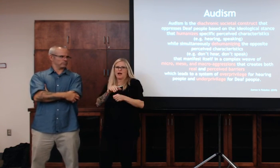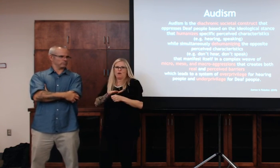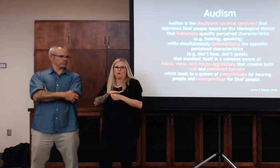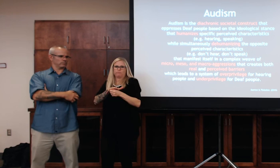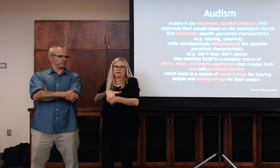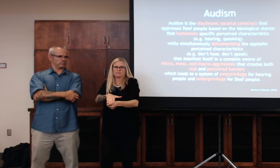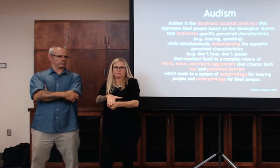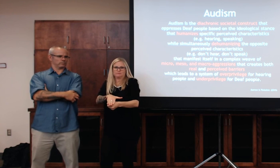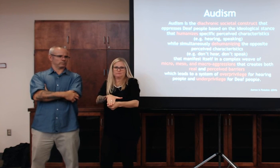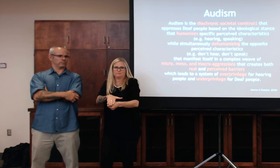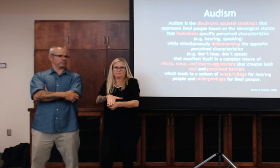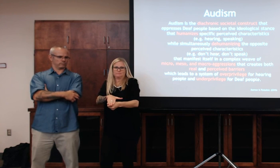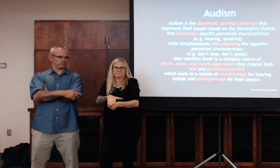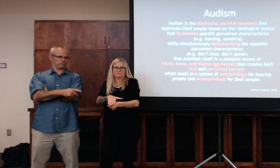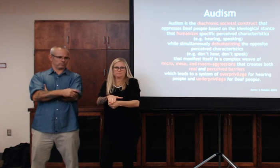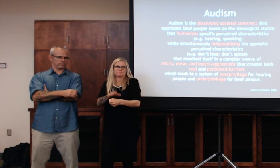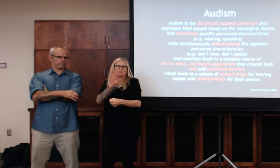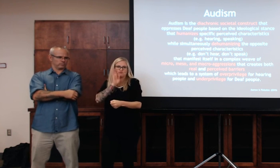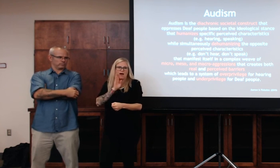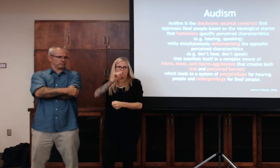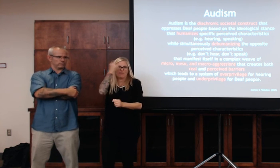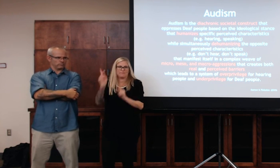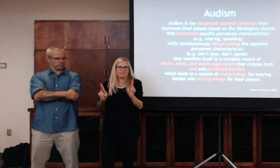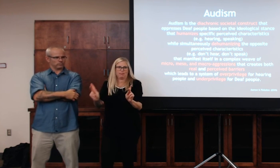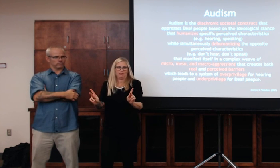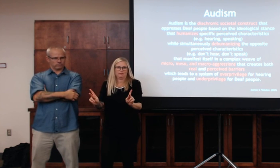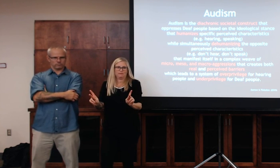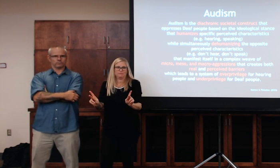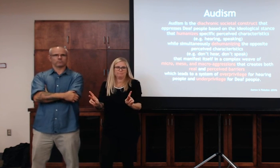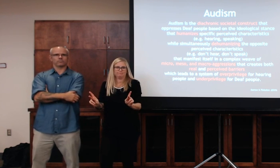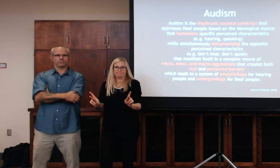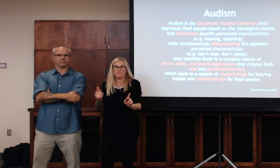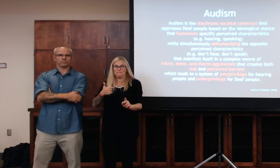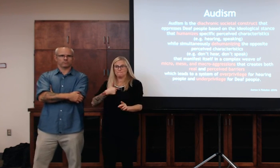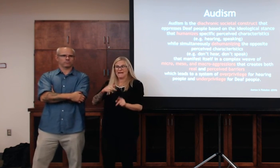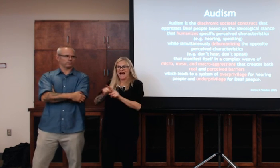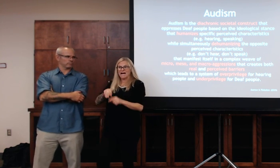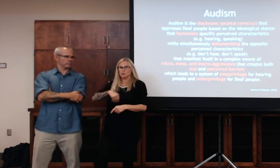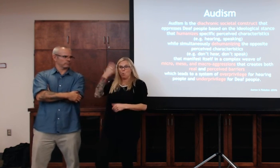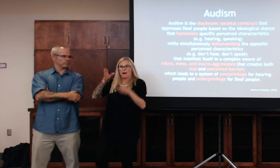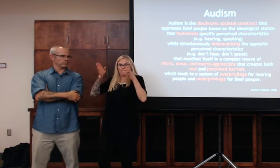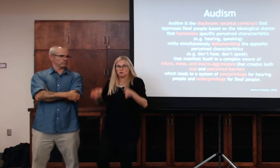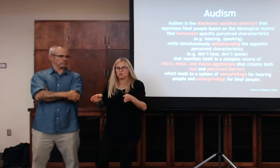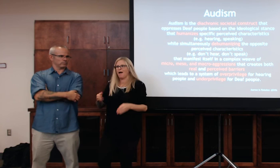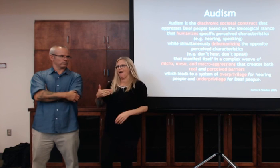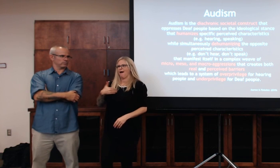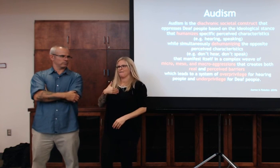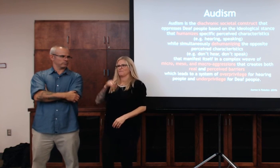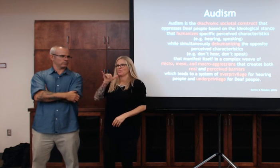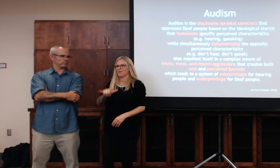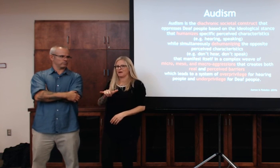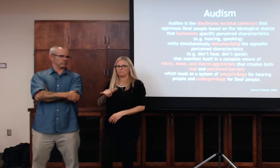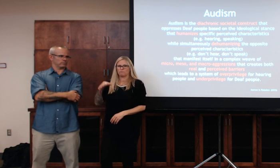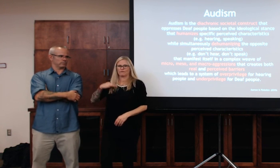I can oppress brown and black people. As a white person, I have that